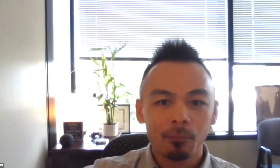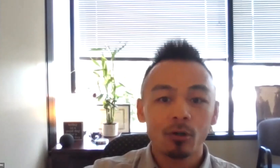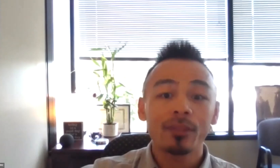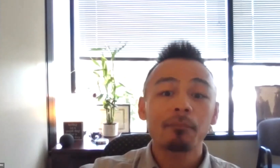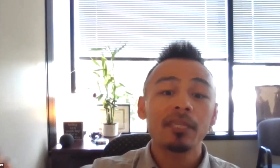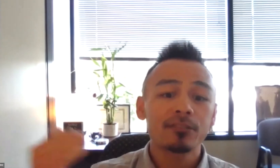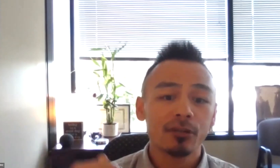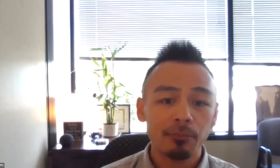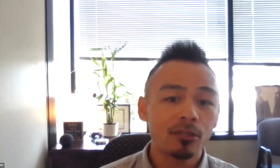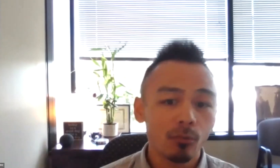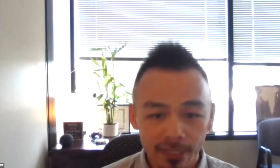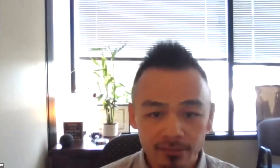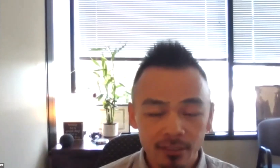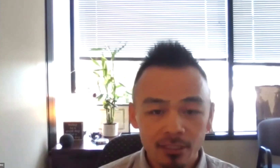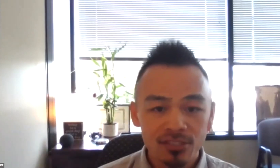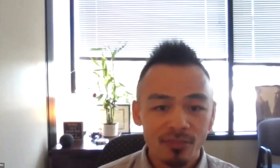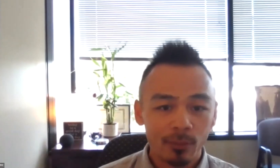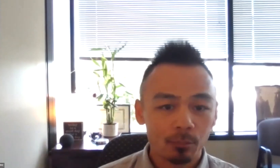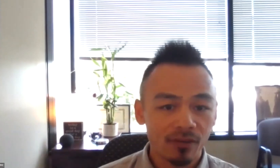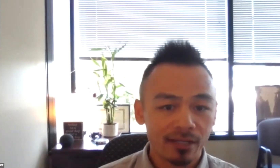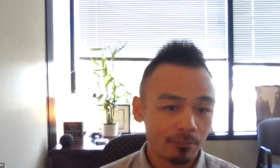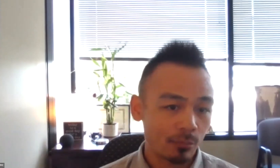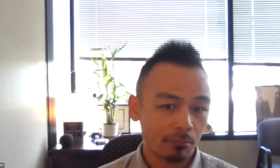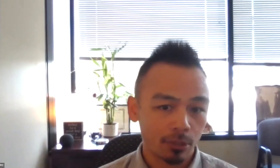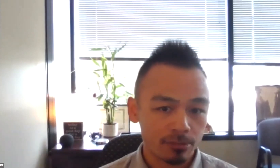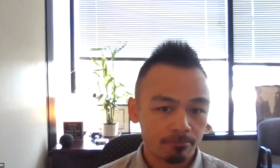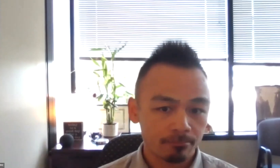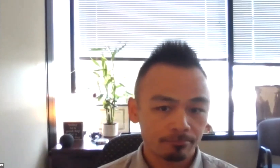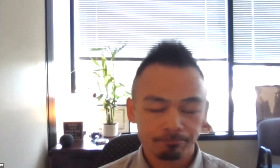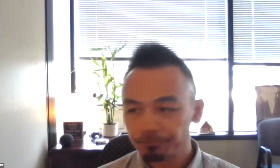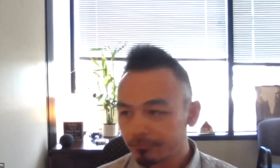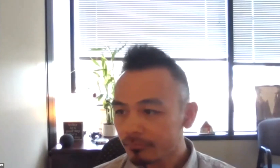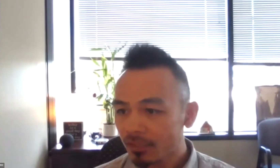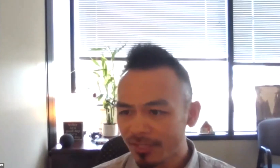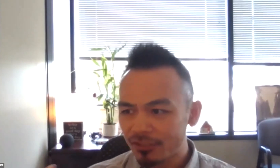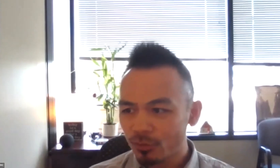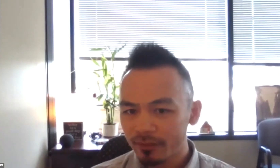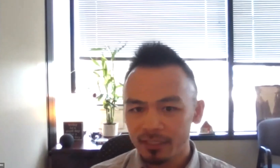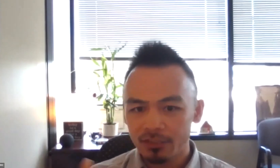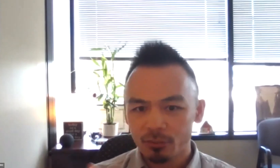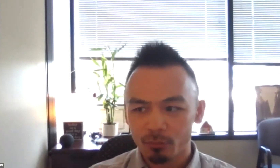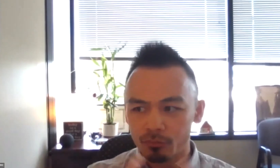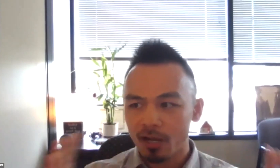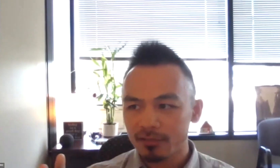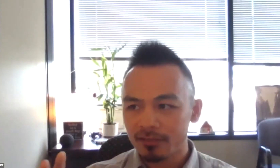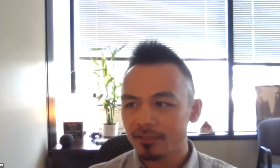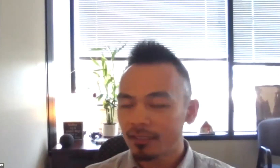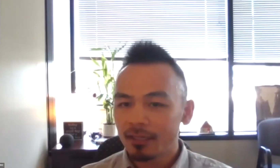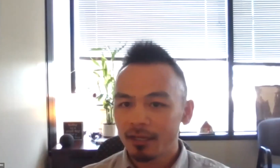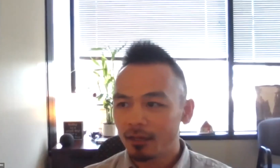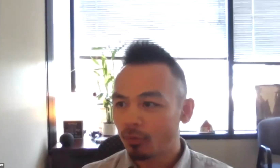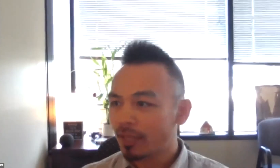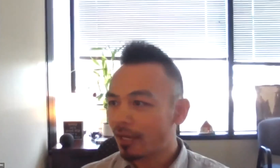coordinator at that point will then enter a POS, so that way the provider can be reimbursed. So that's sort of in a nutshell the